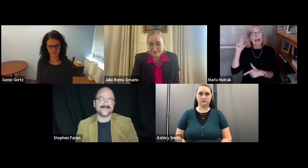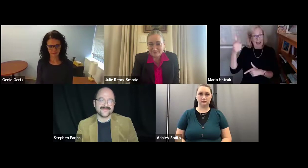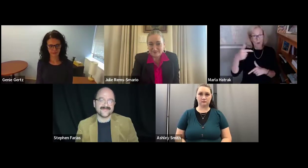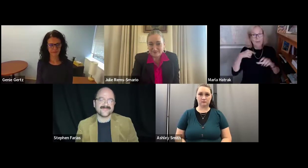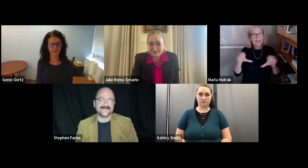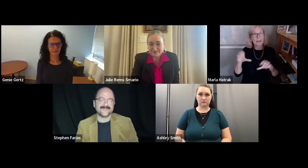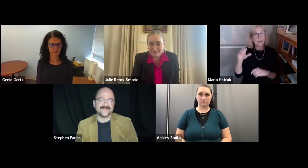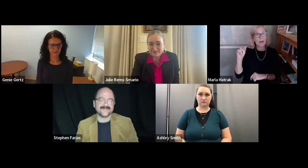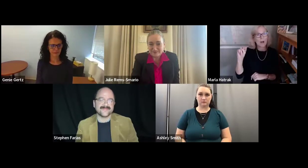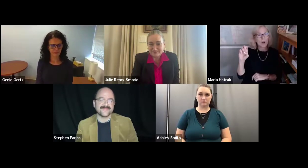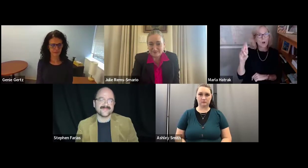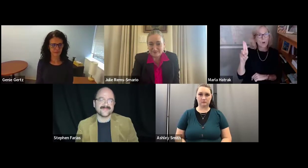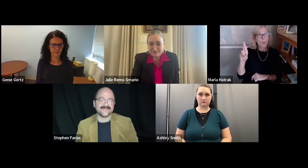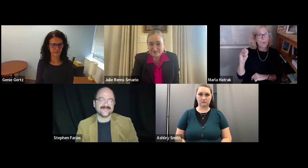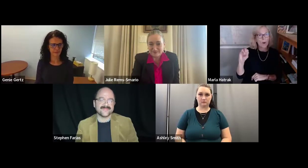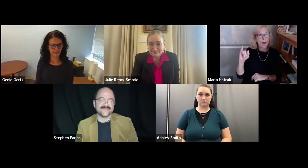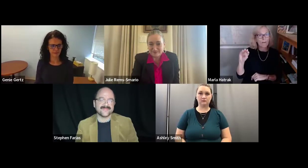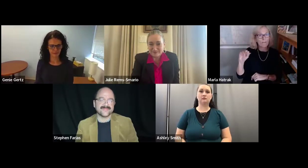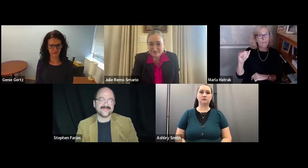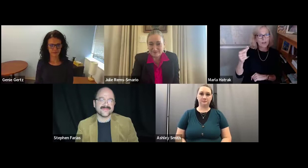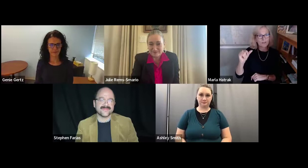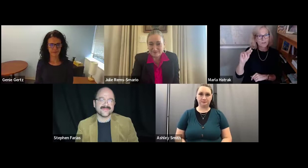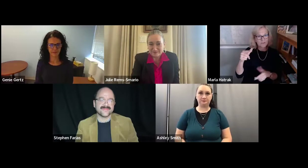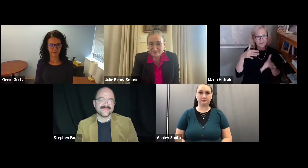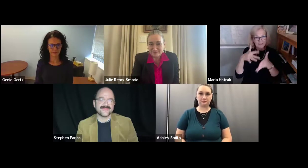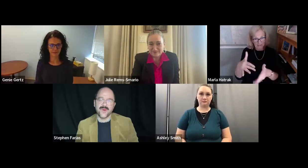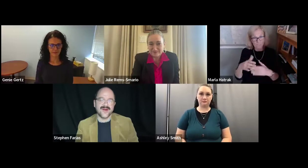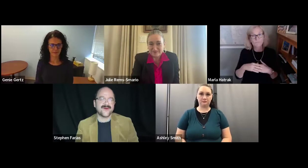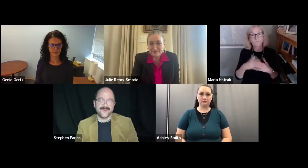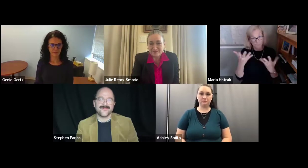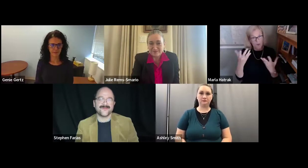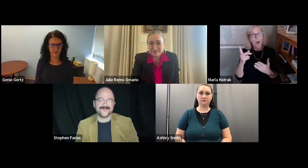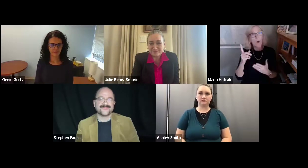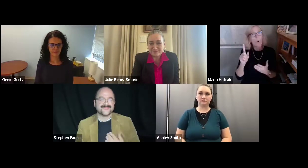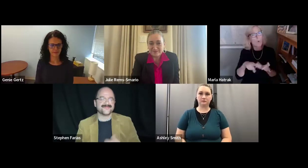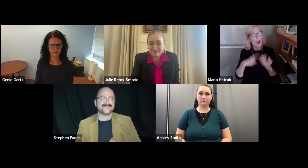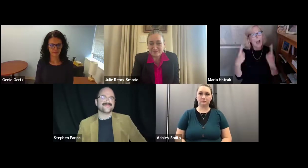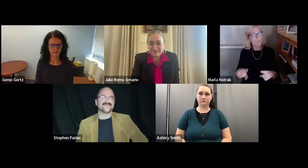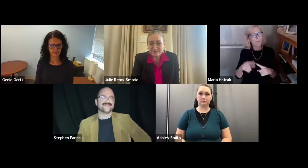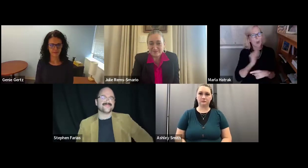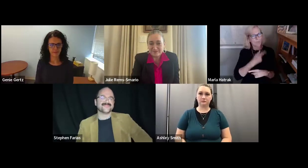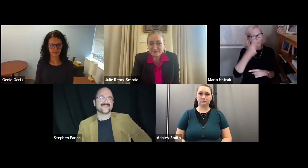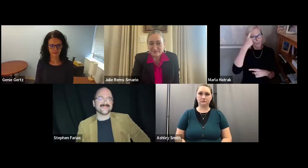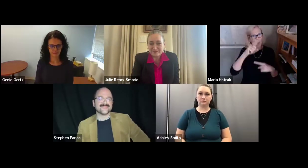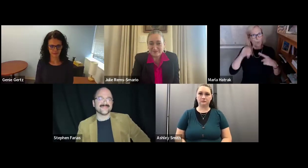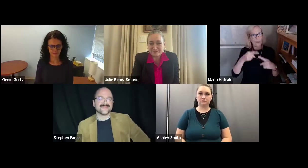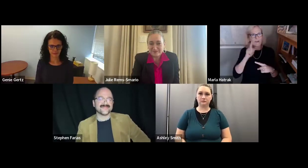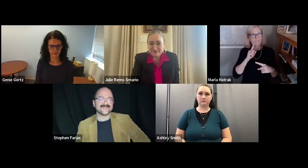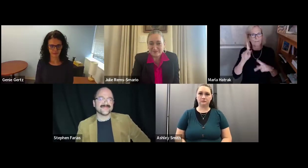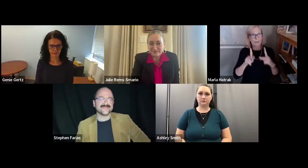cognitive processing of language. Later, we did a neuroimaging study, which provided us with what actually happens